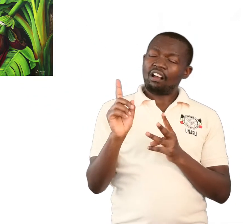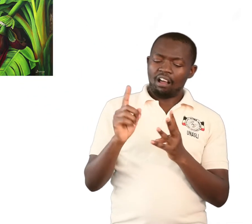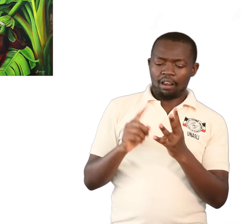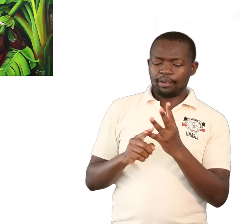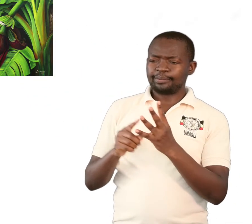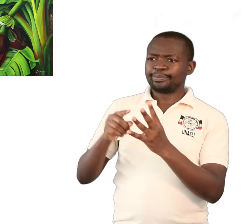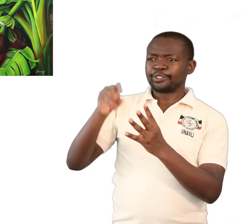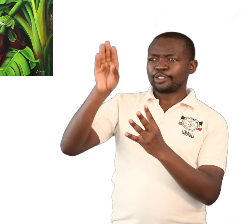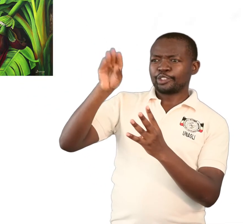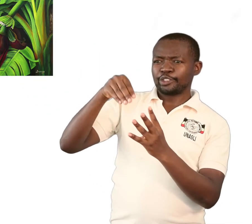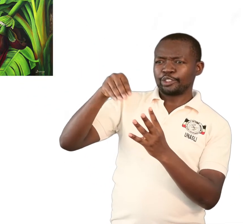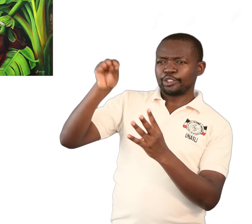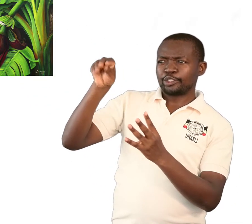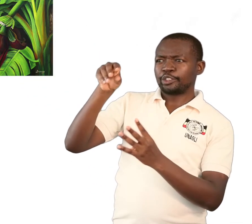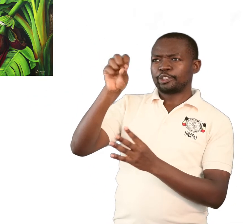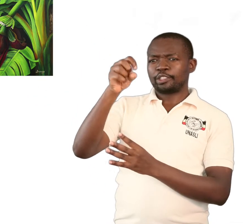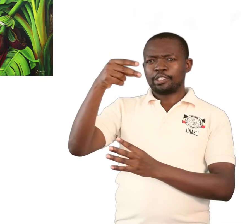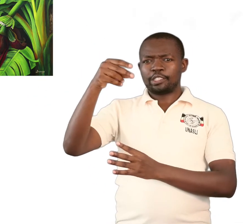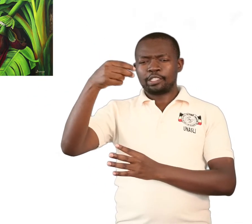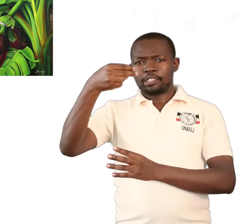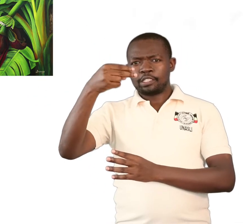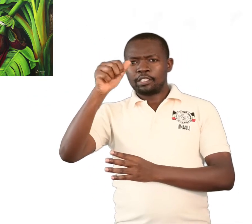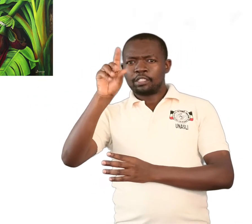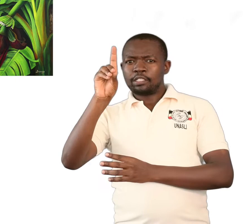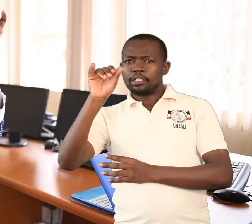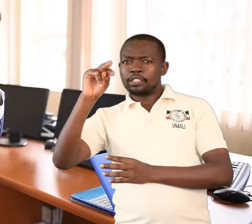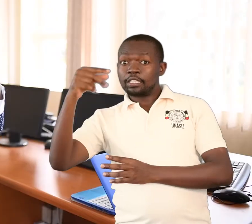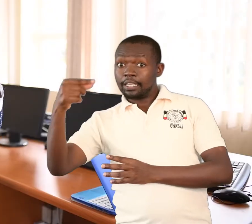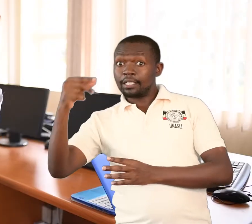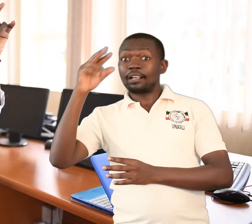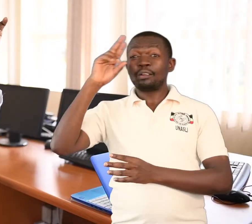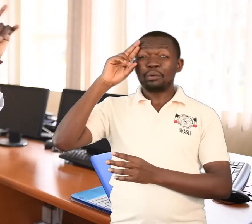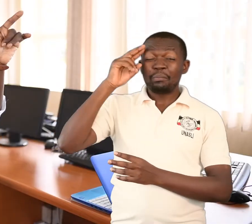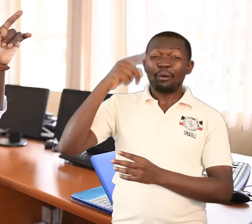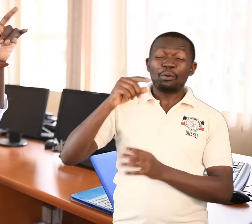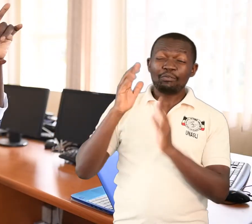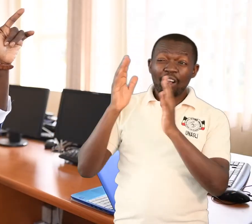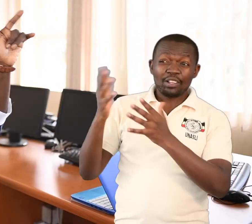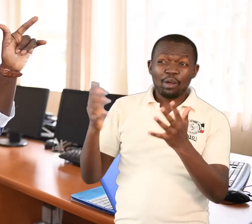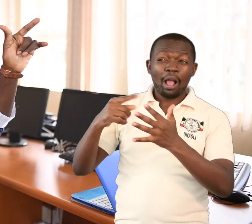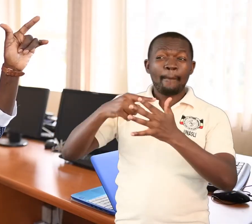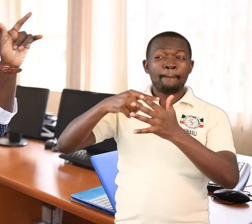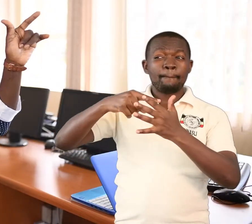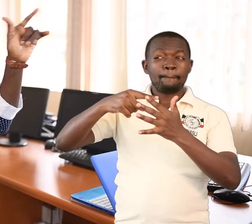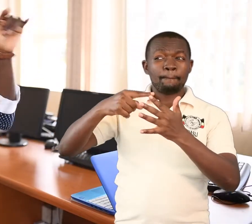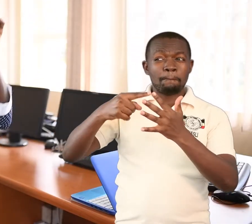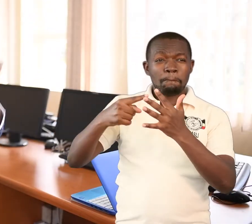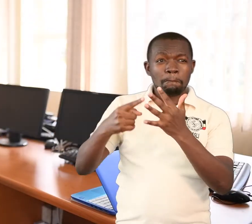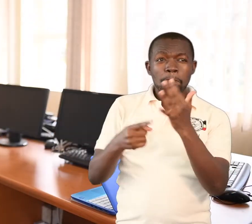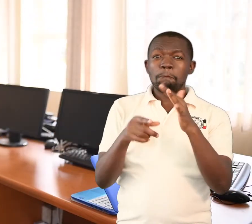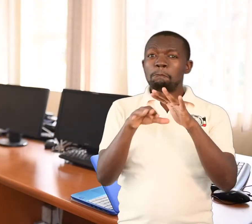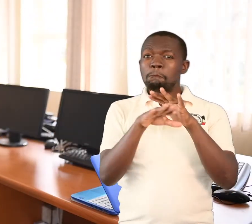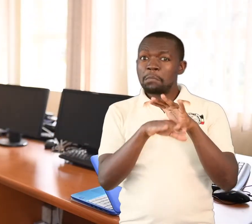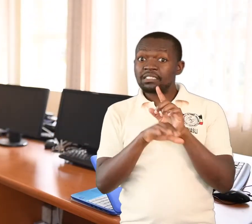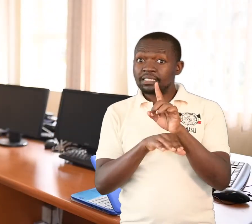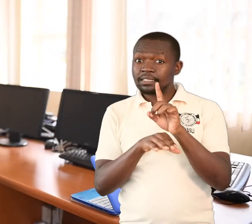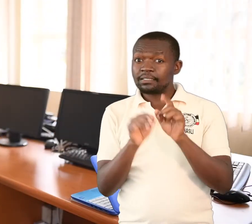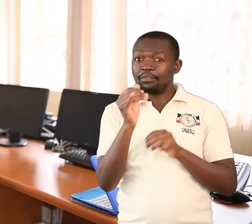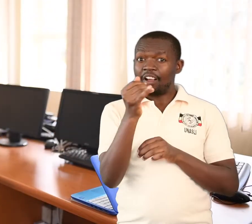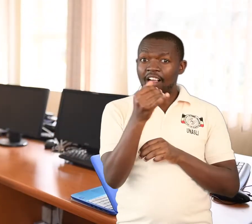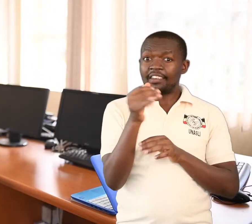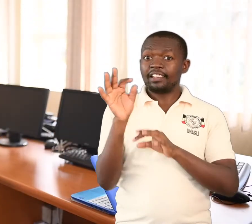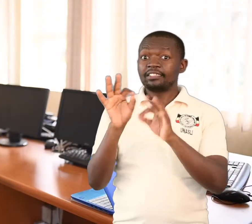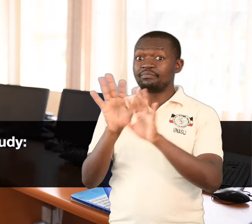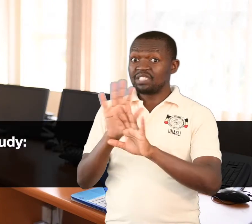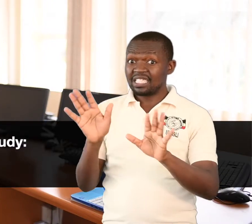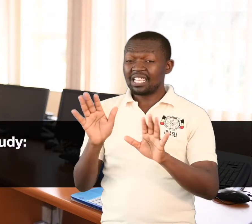shading, the light and dark. Remember, we have looked at the basic elements of art and design. So someone